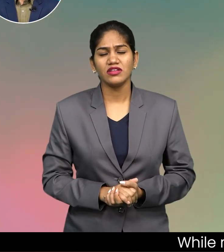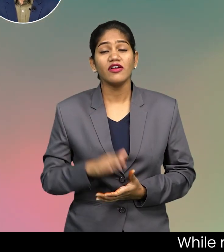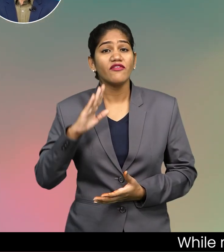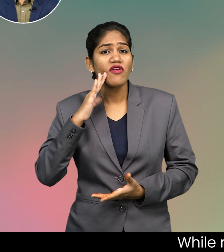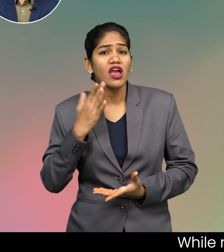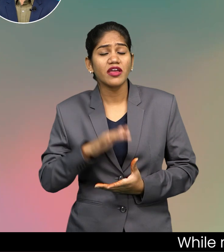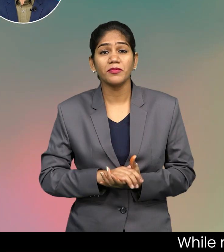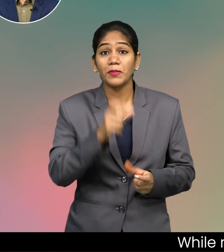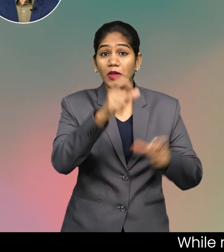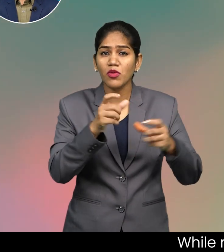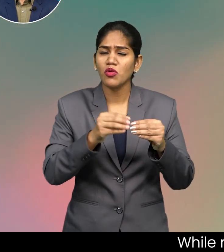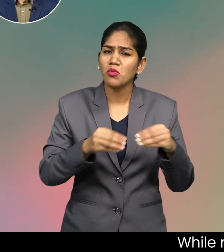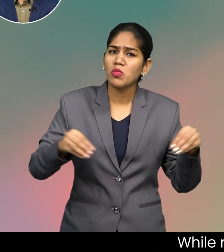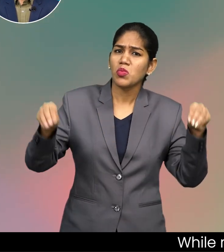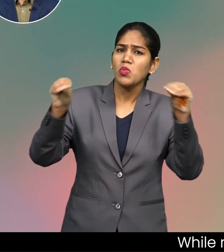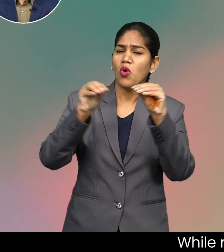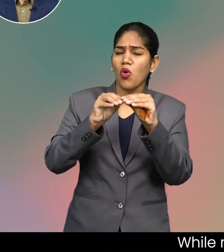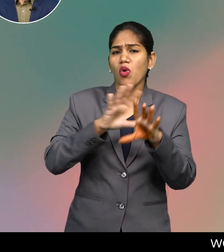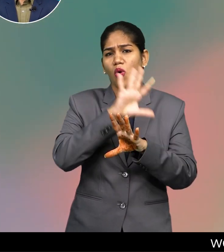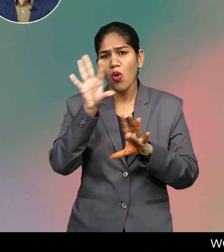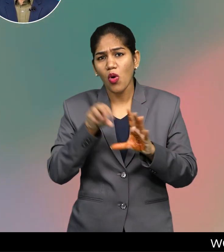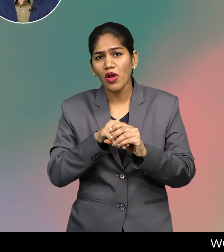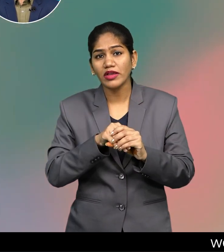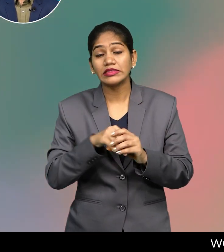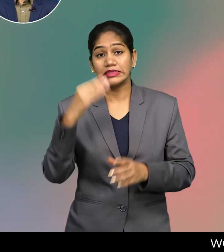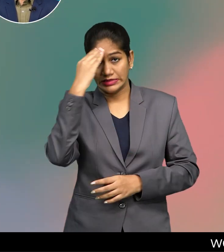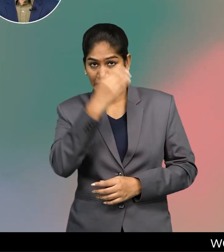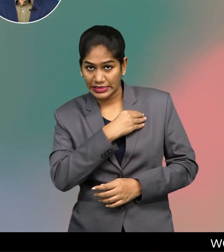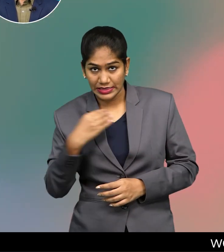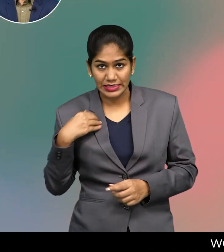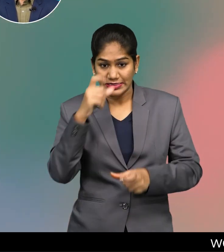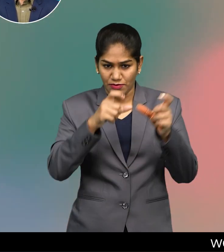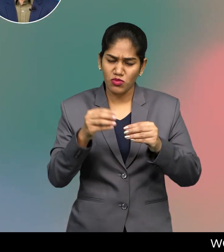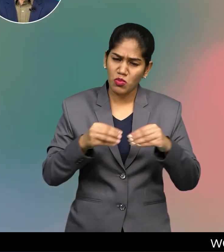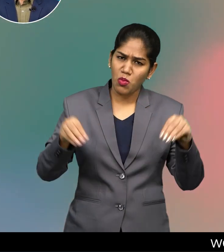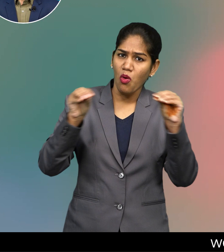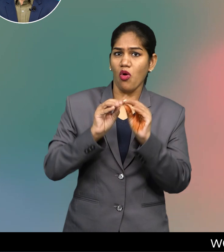While most of the people were Christians,